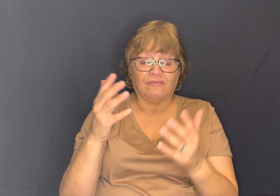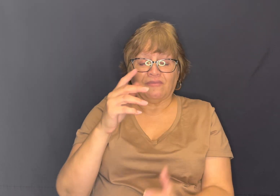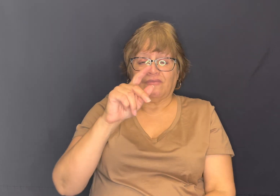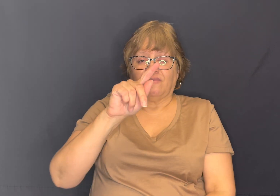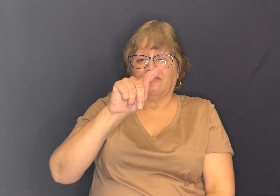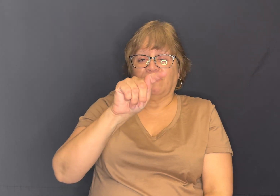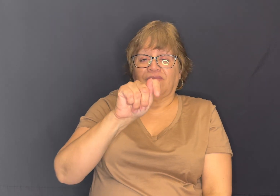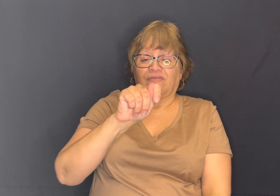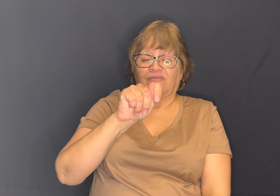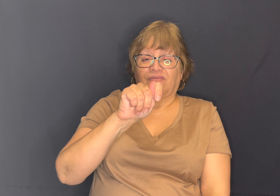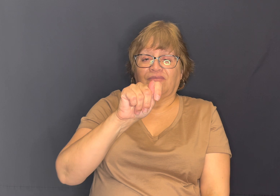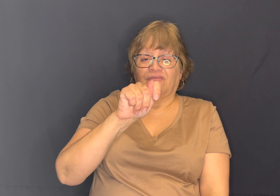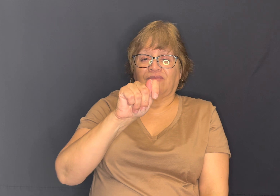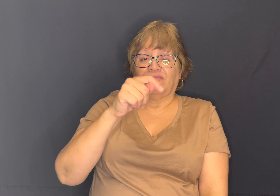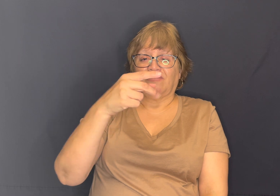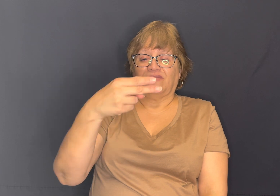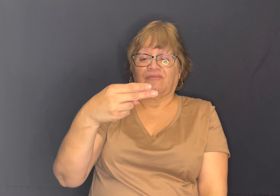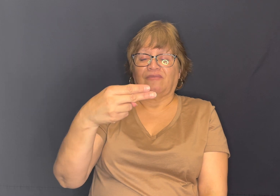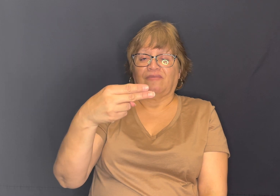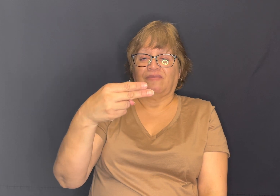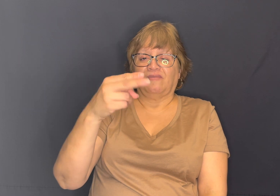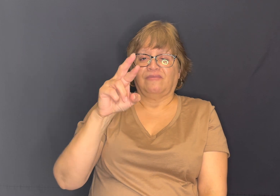Let me finger spell it for you.